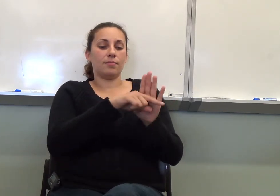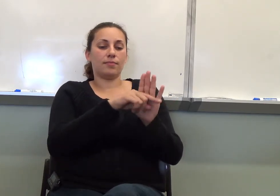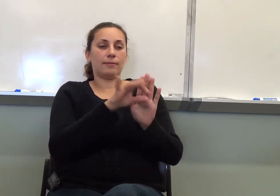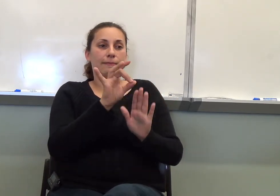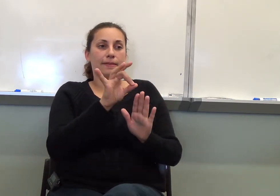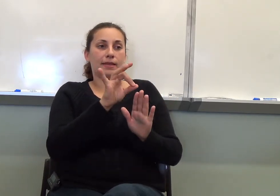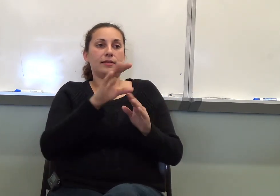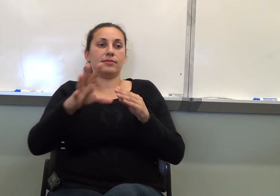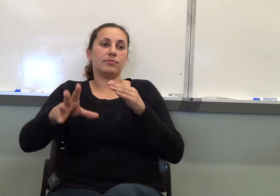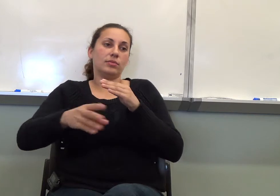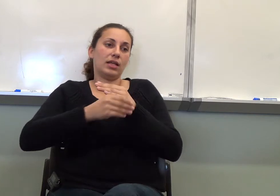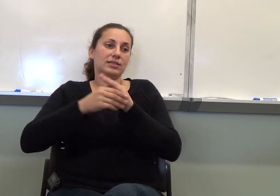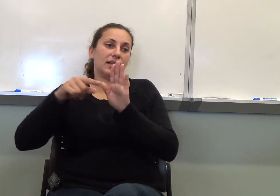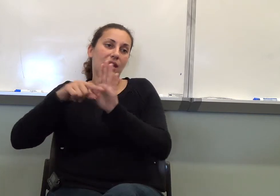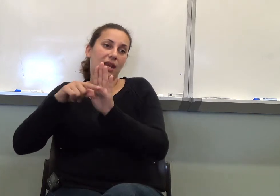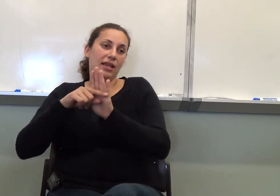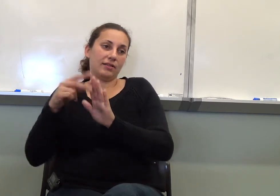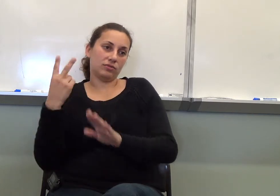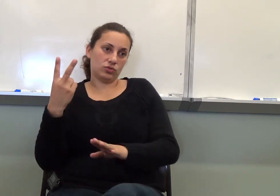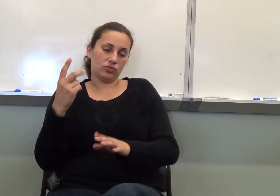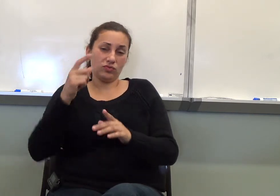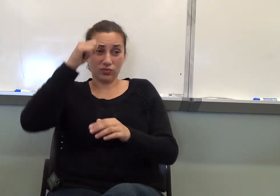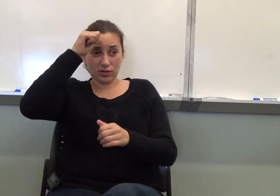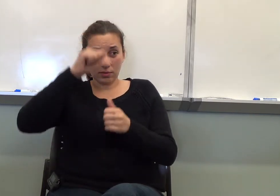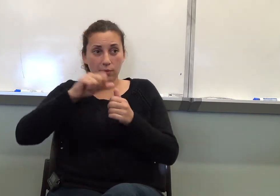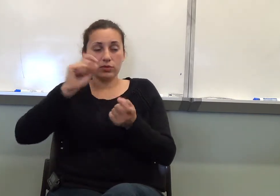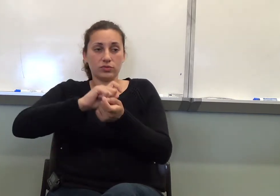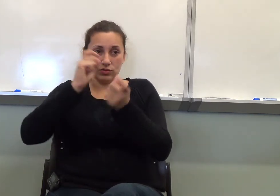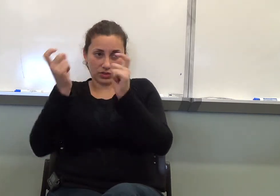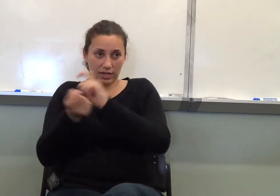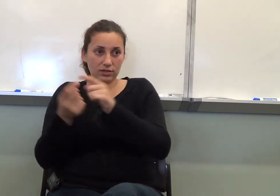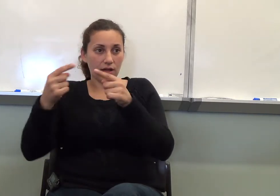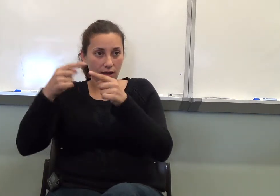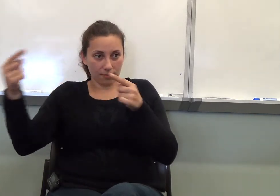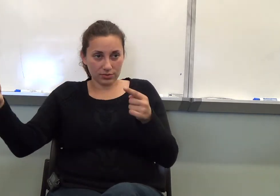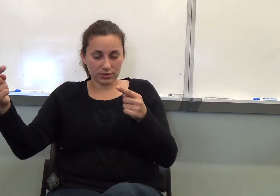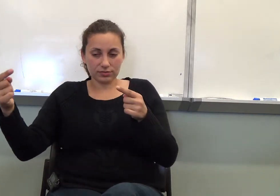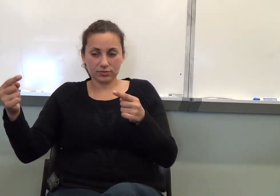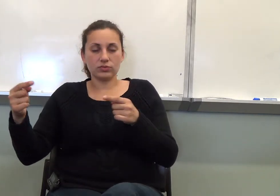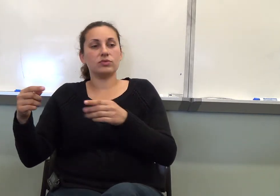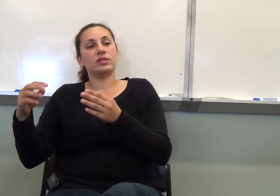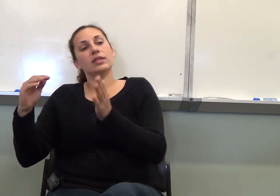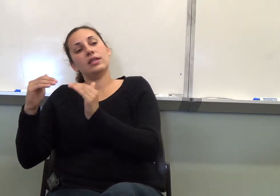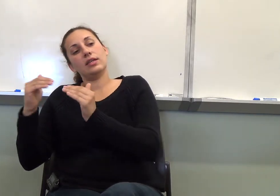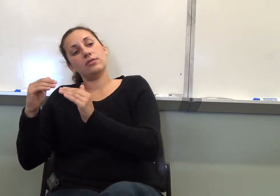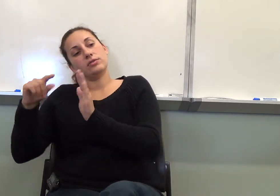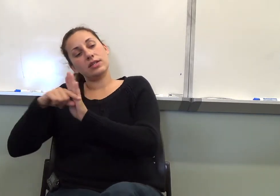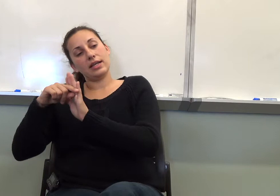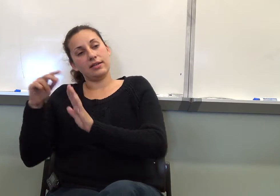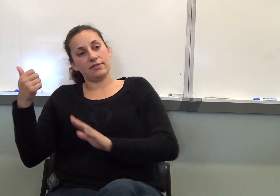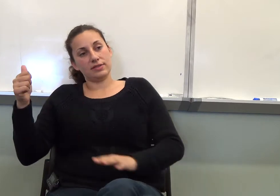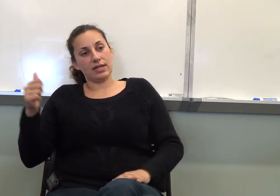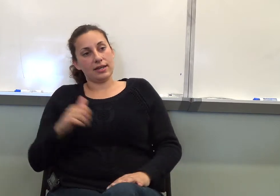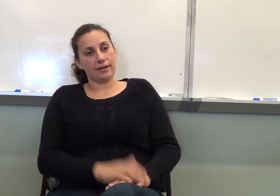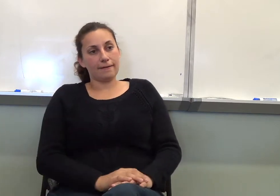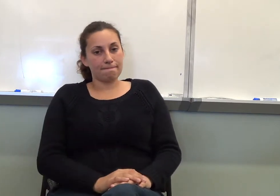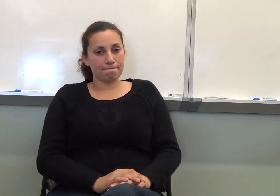right? Change to addition of the opposite, and that is negative 10. So when you throw in a